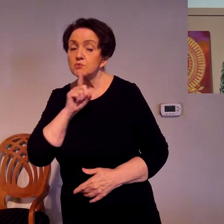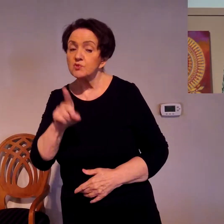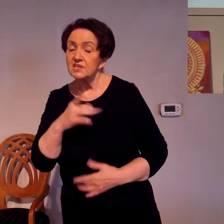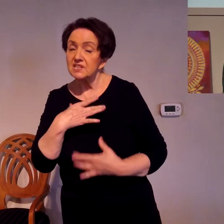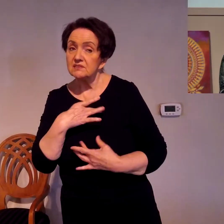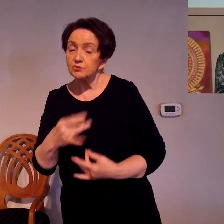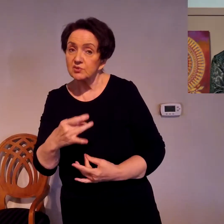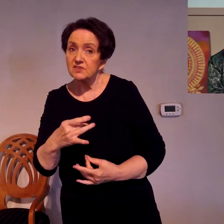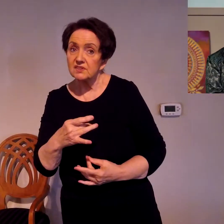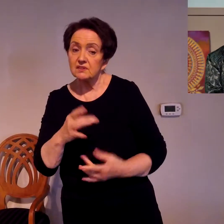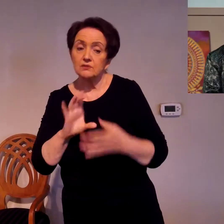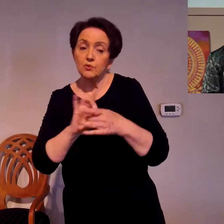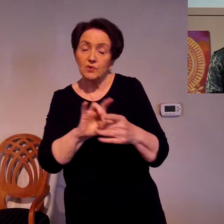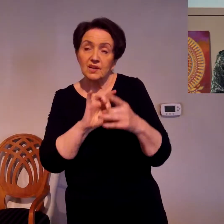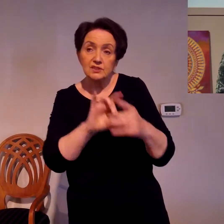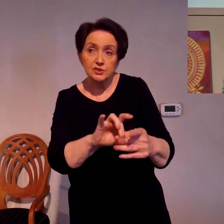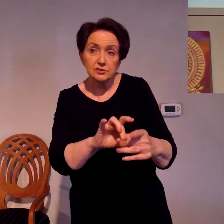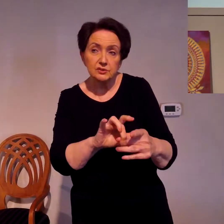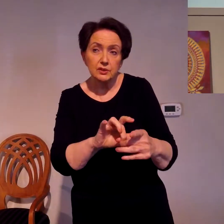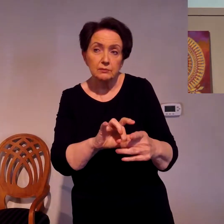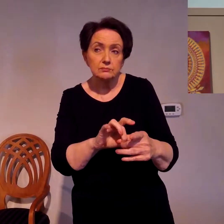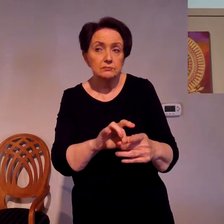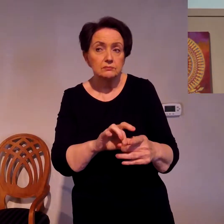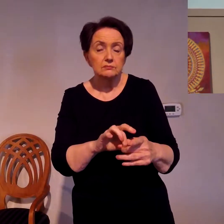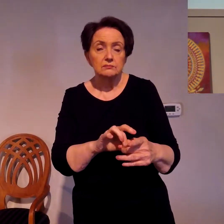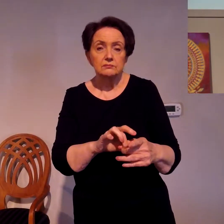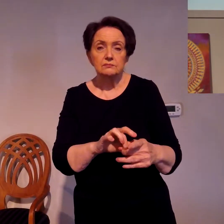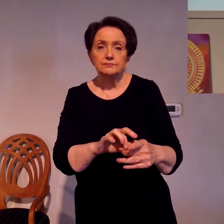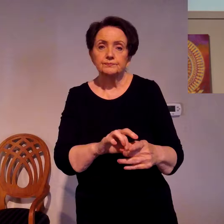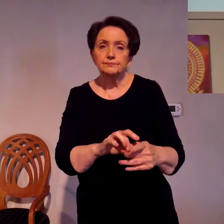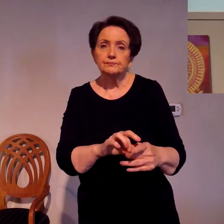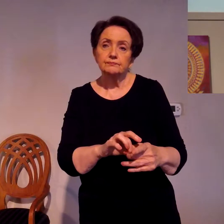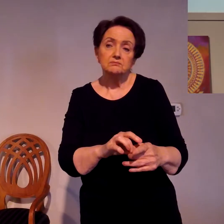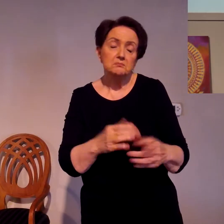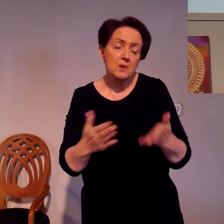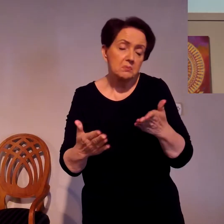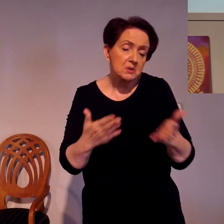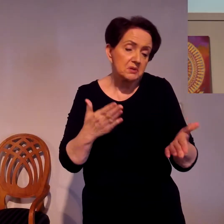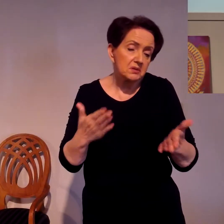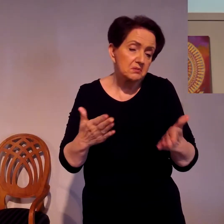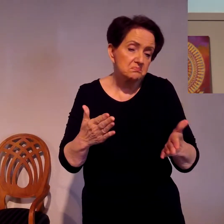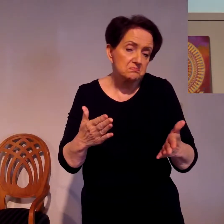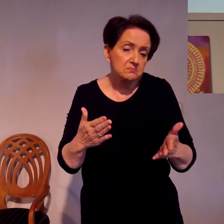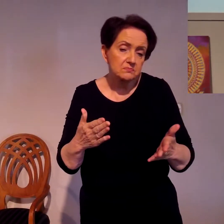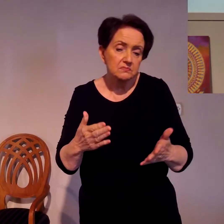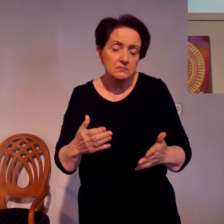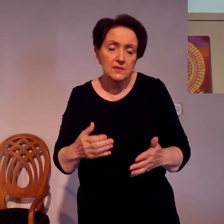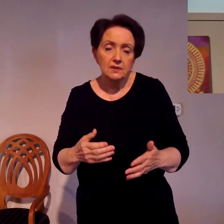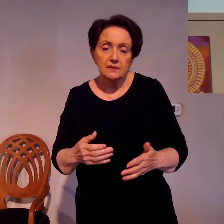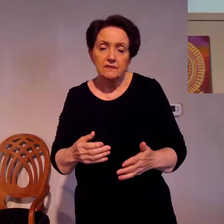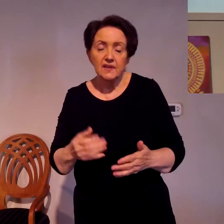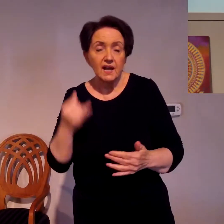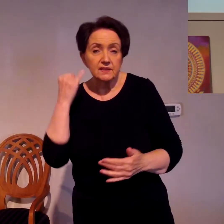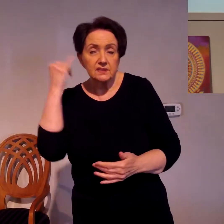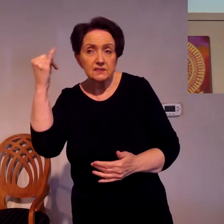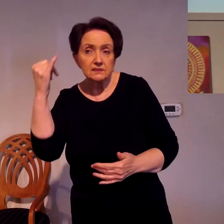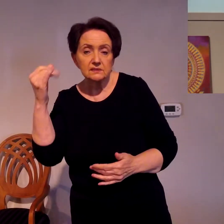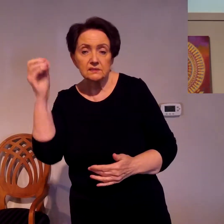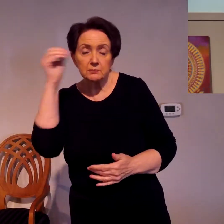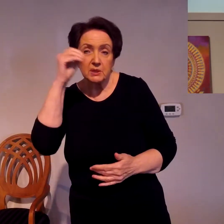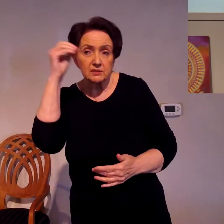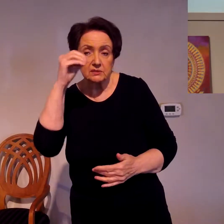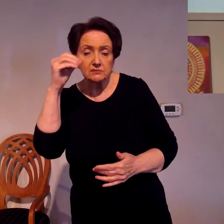in establishing a relationship, if we're interested in establishing a relationship, we might actually explore some of those ideas and